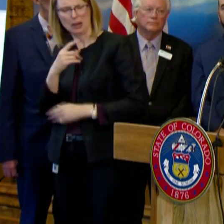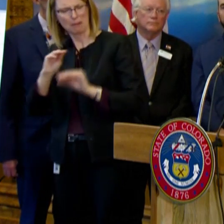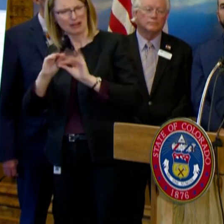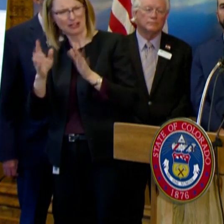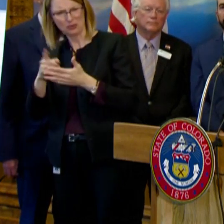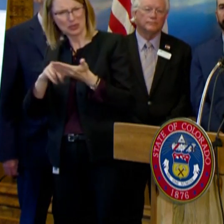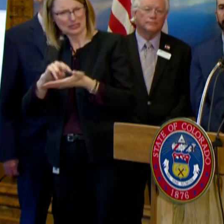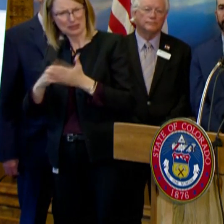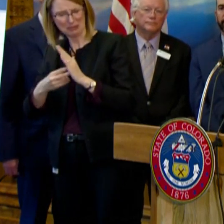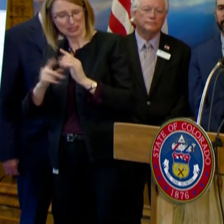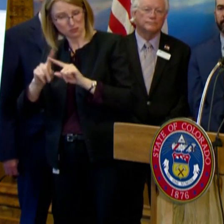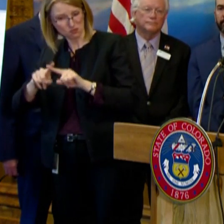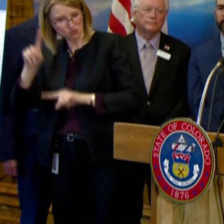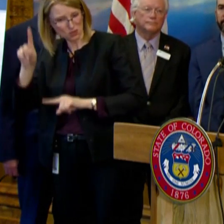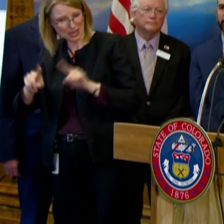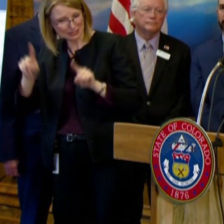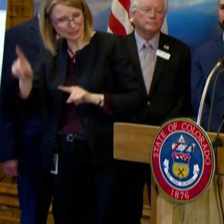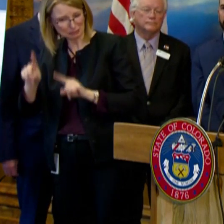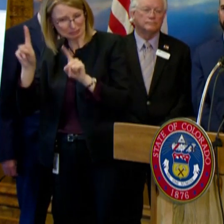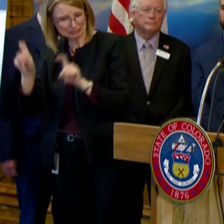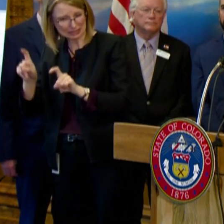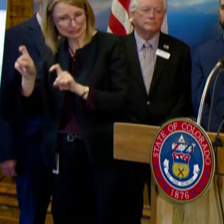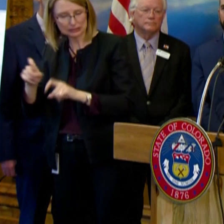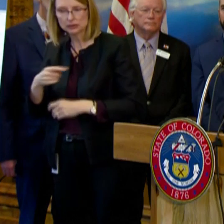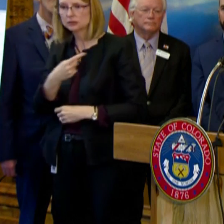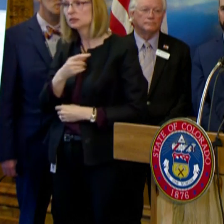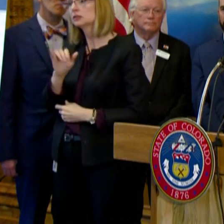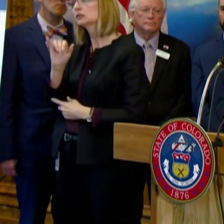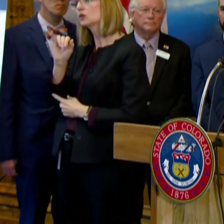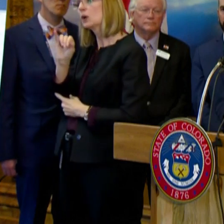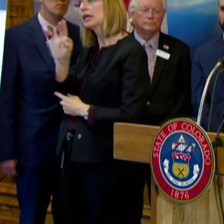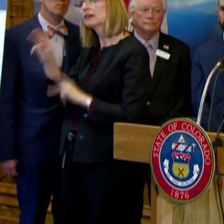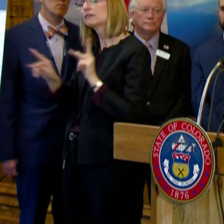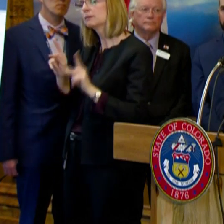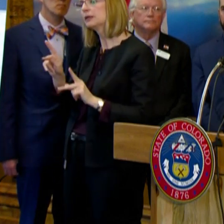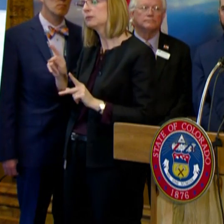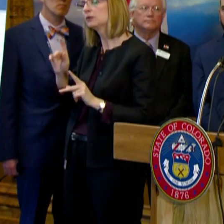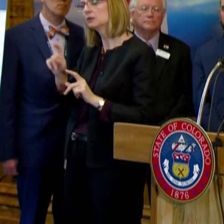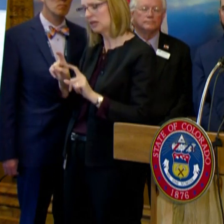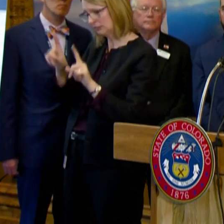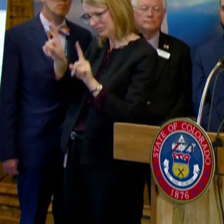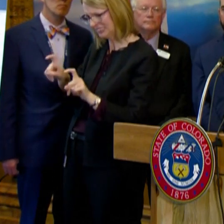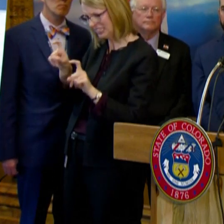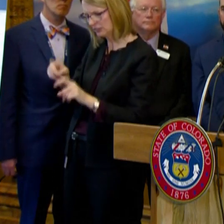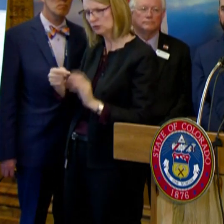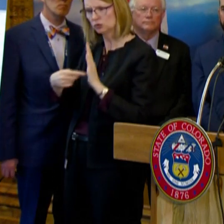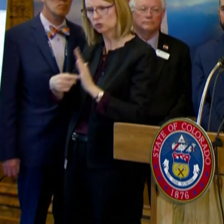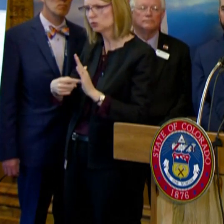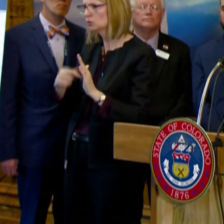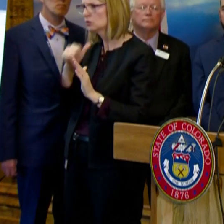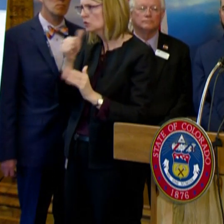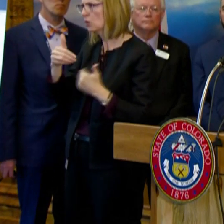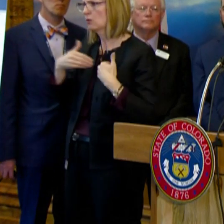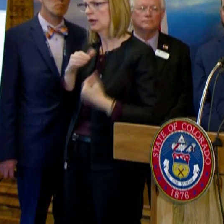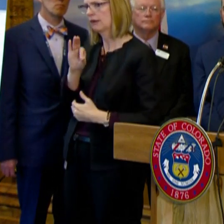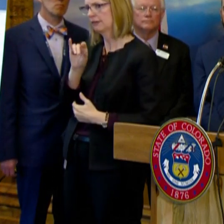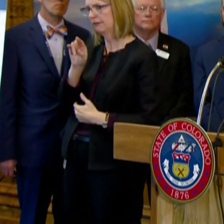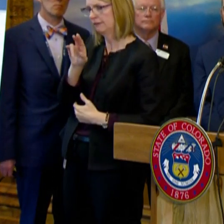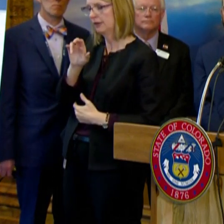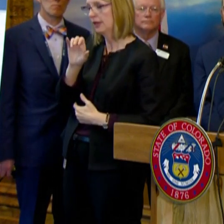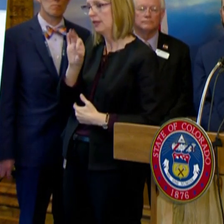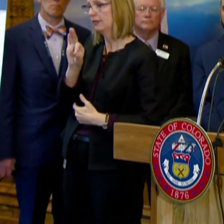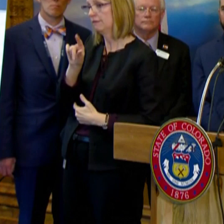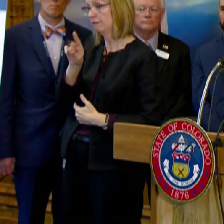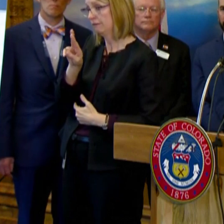So it's going to be based on specimens that test negative for influenza and other respiratory viruses. We will be routinely testing them for novel